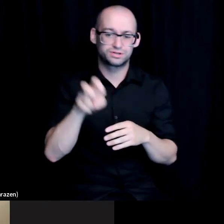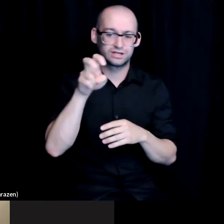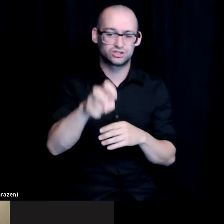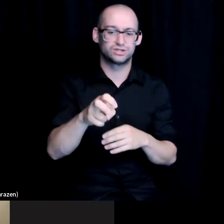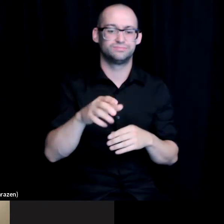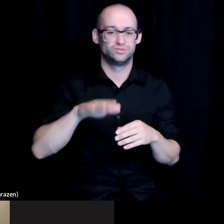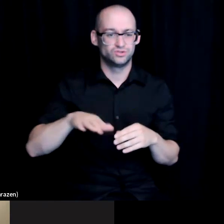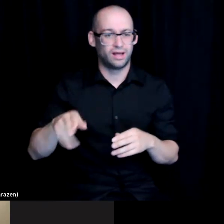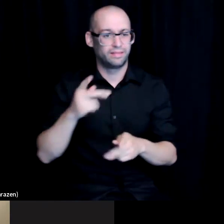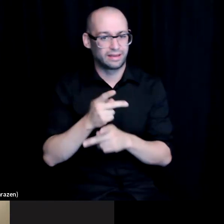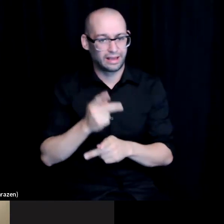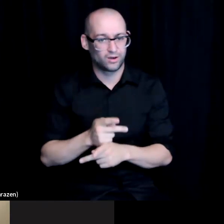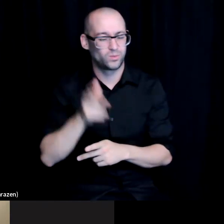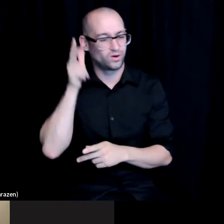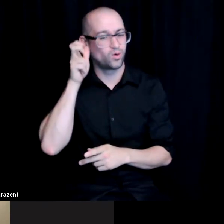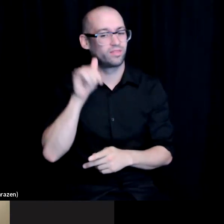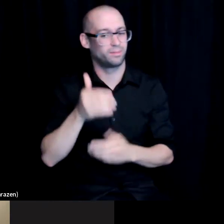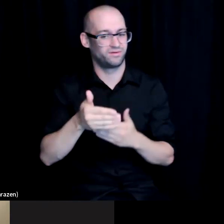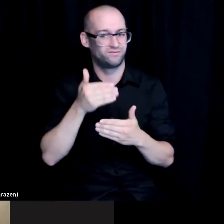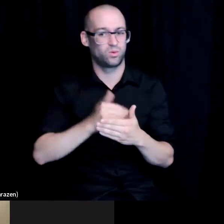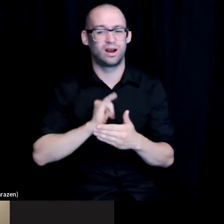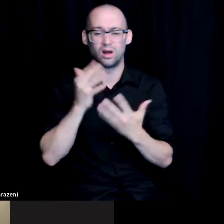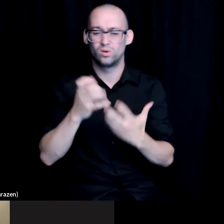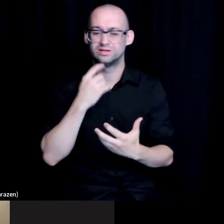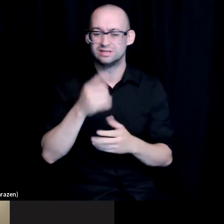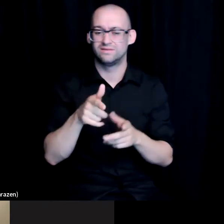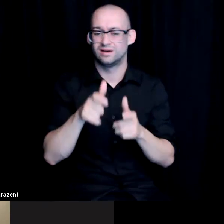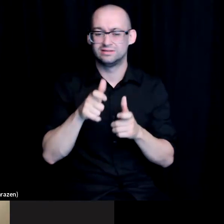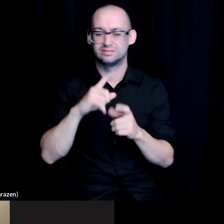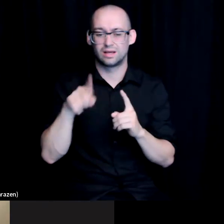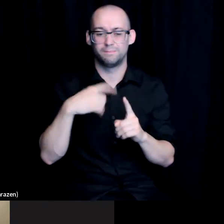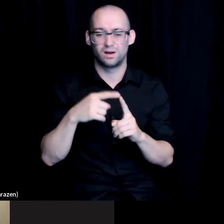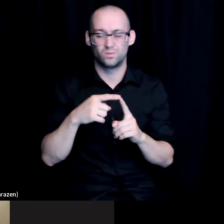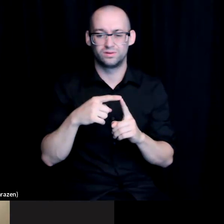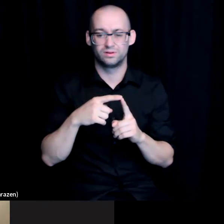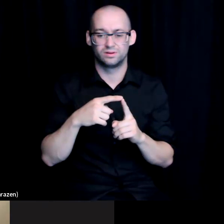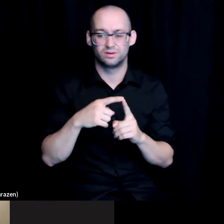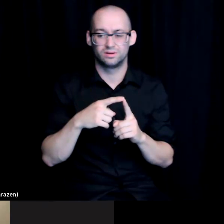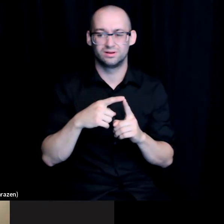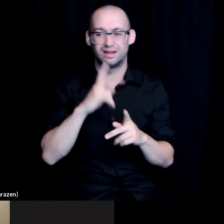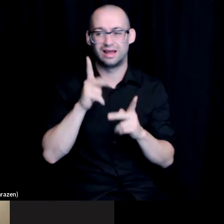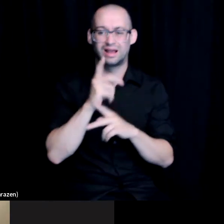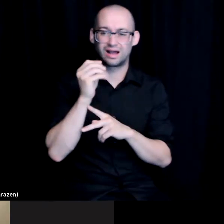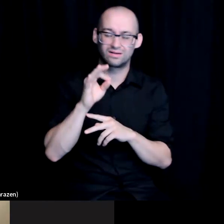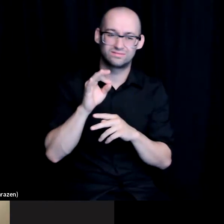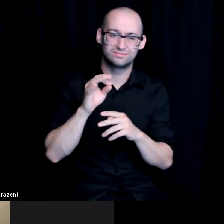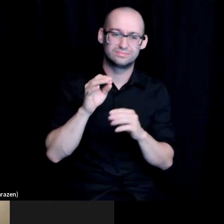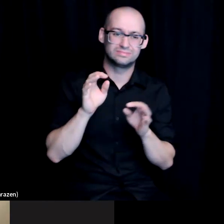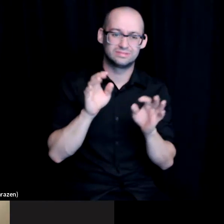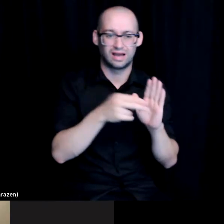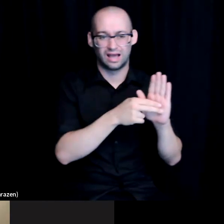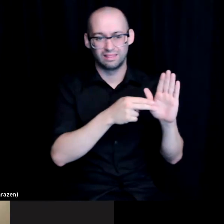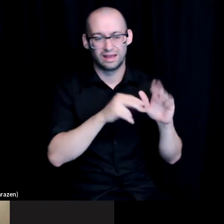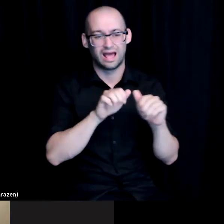I'd also like to hear a little bit, maybe just quickly on just kind of underscore how broadband is